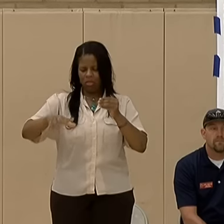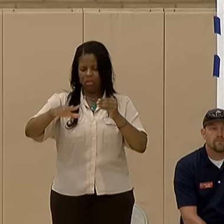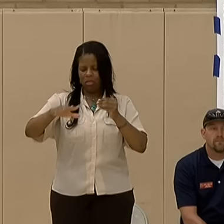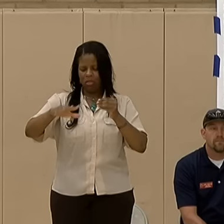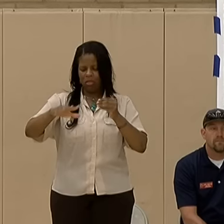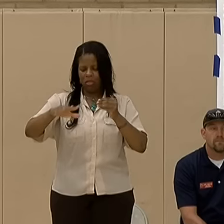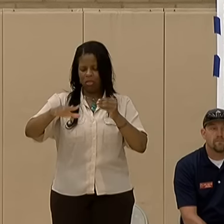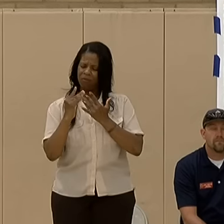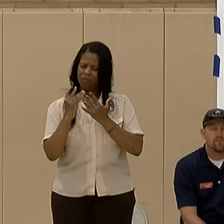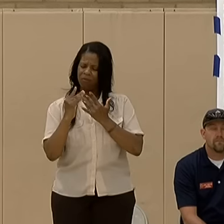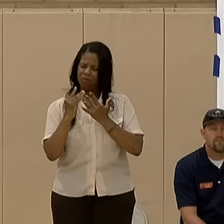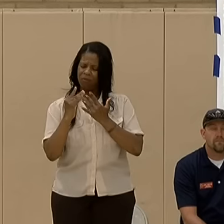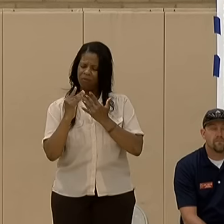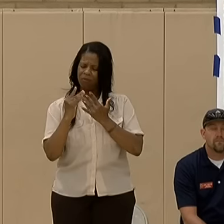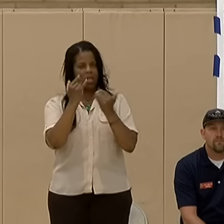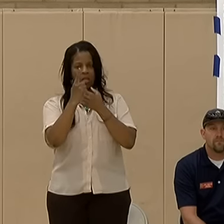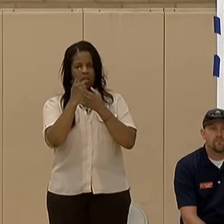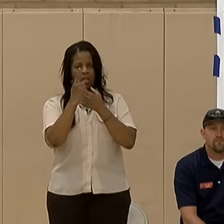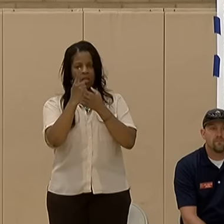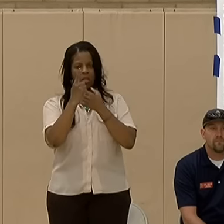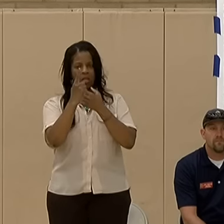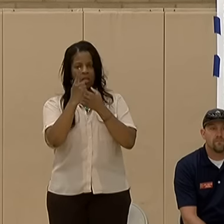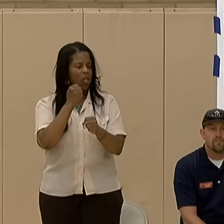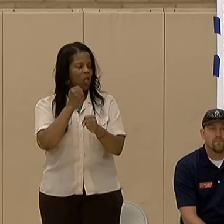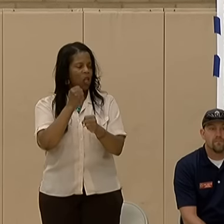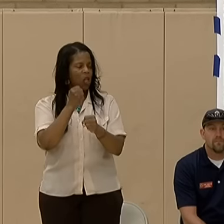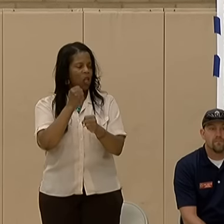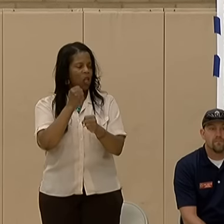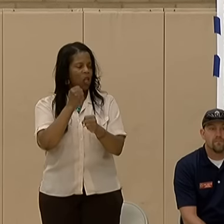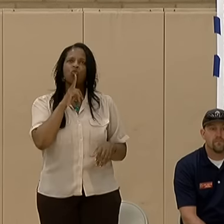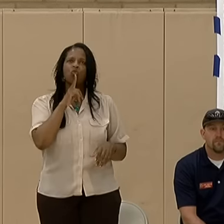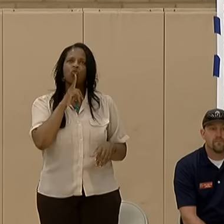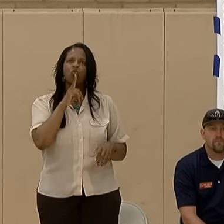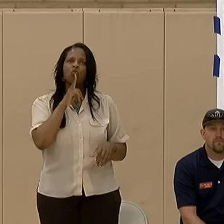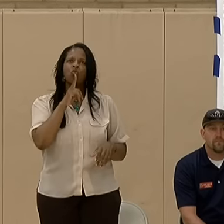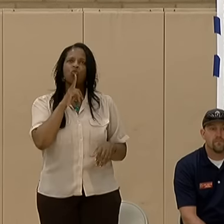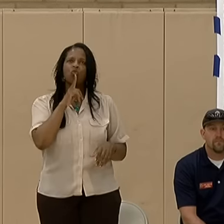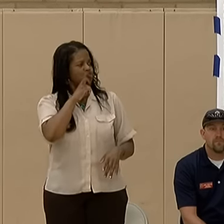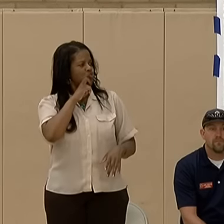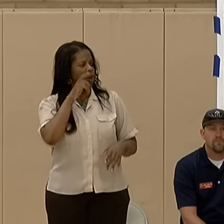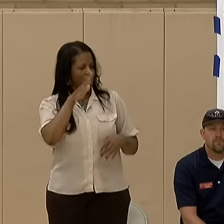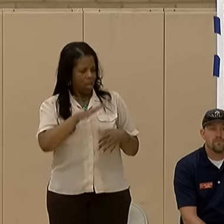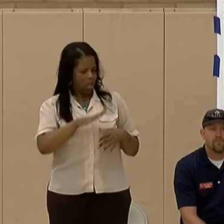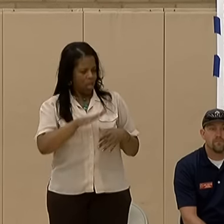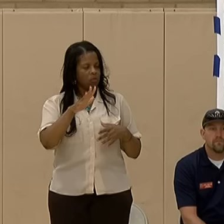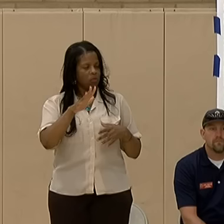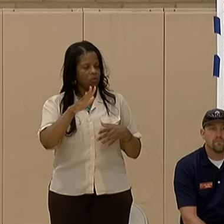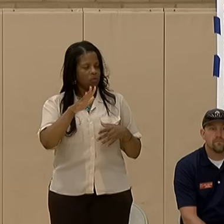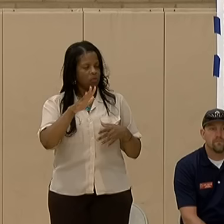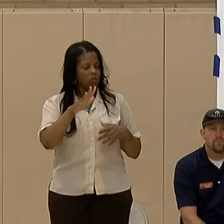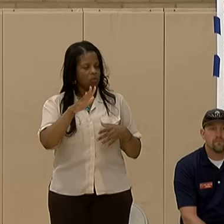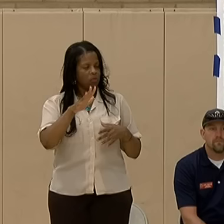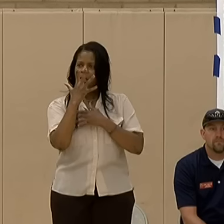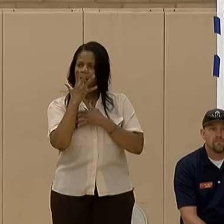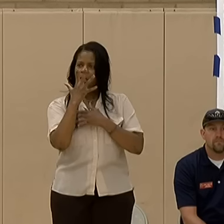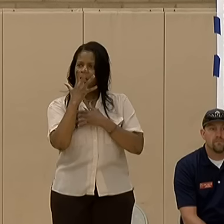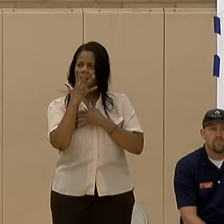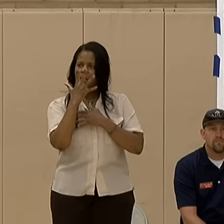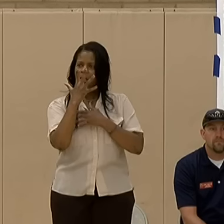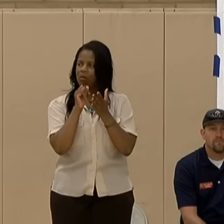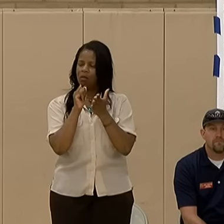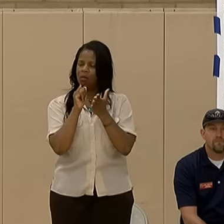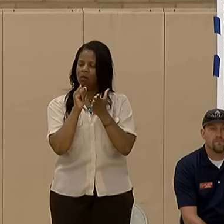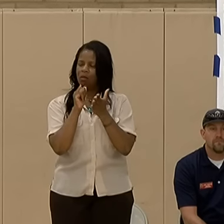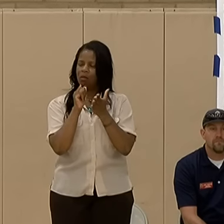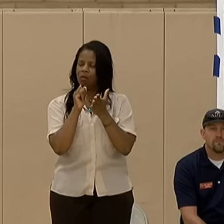year we face extreme drought, we're going into year number 5. We have